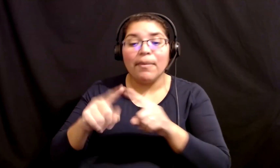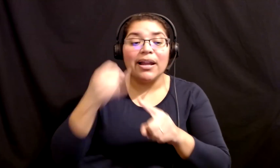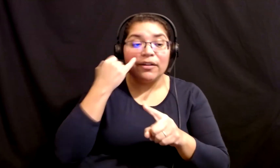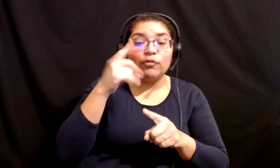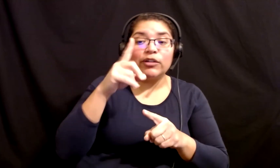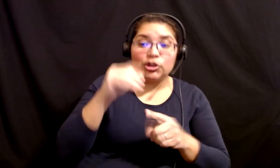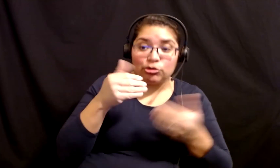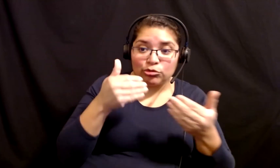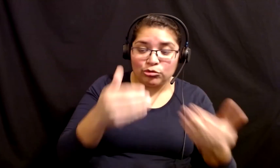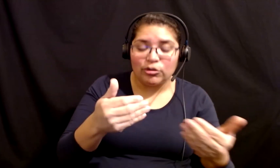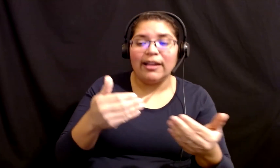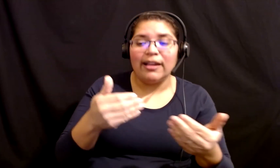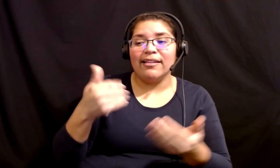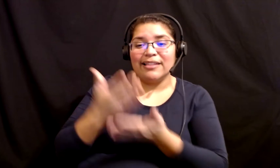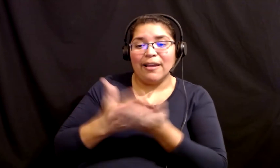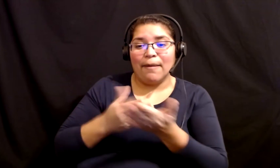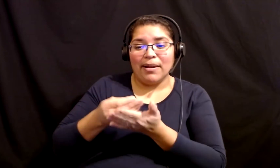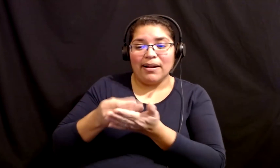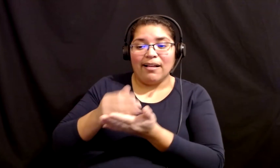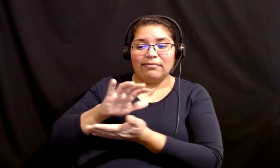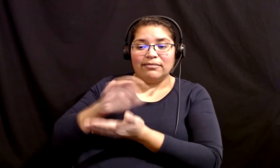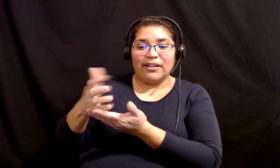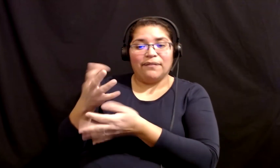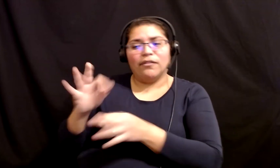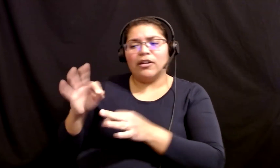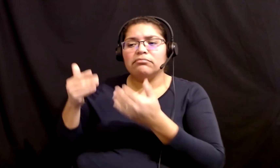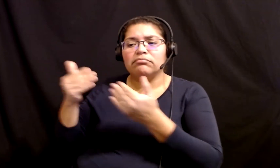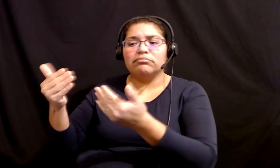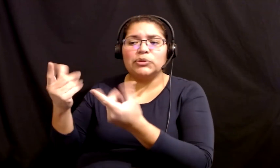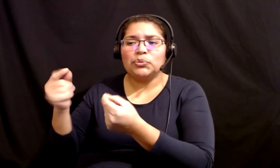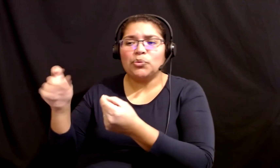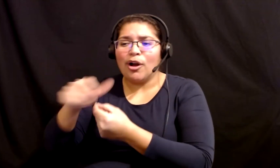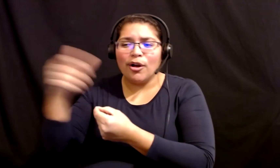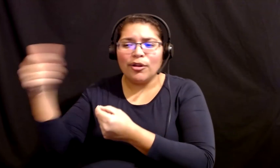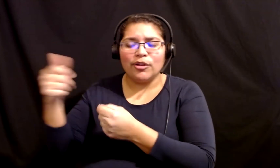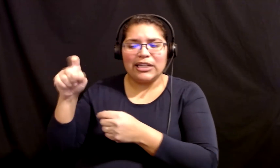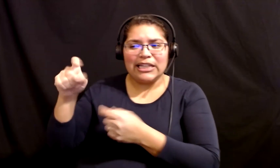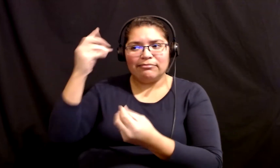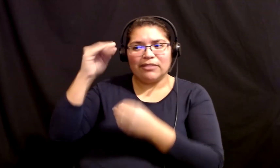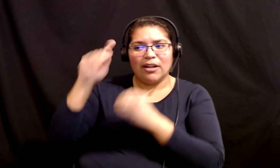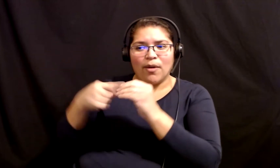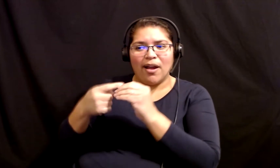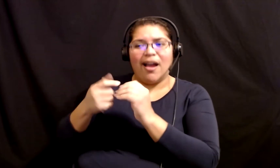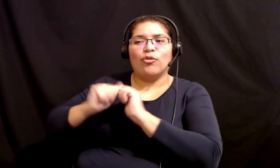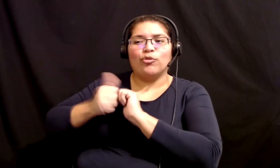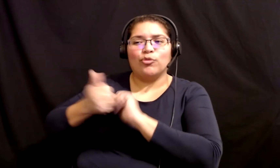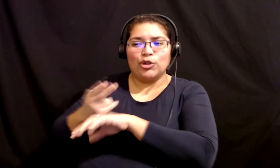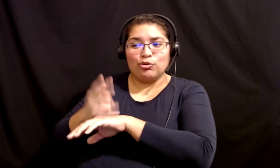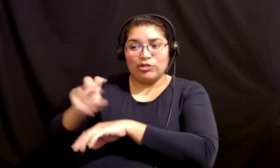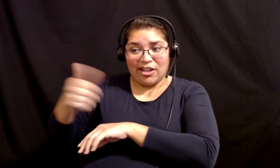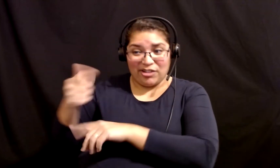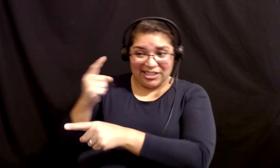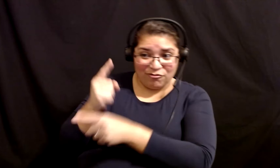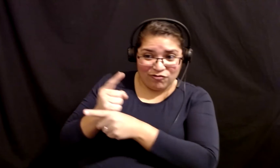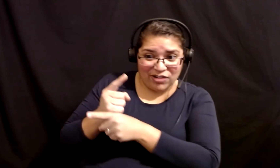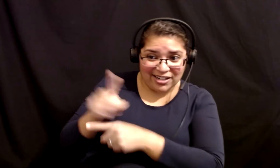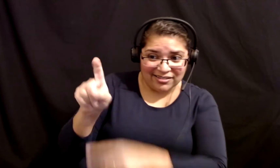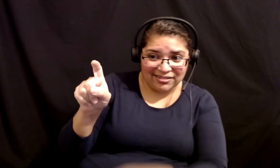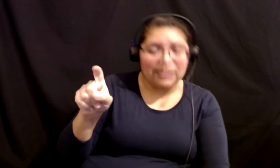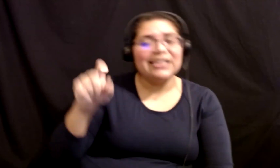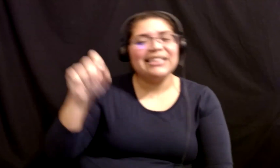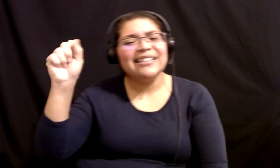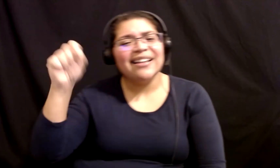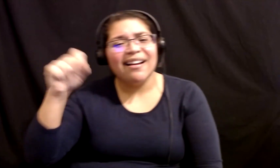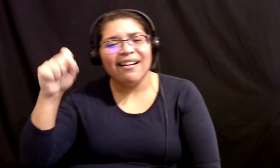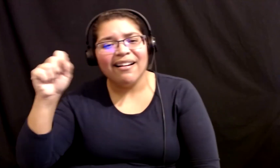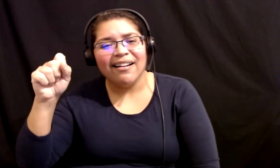money in the county, we should be thinking about how that other money might be spent. Am I getting that correct? Yeah, well,